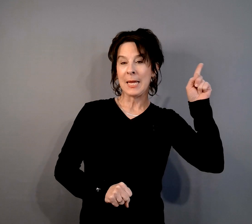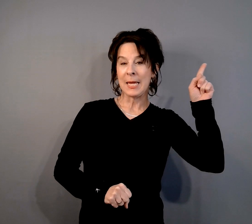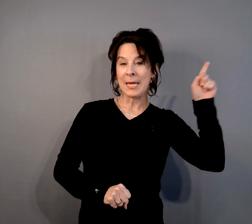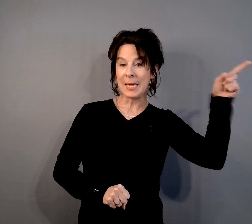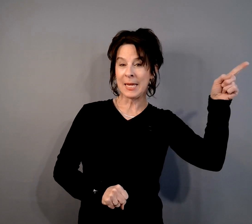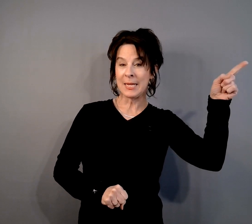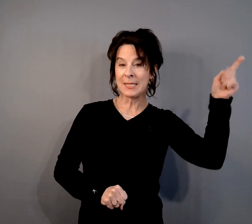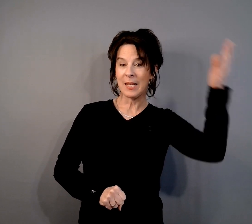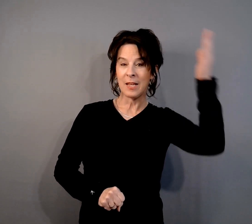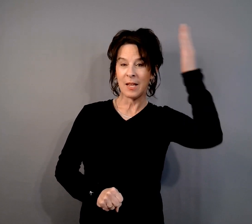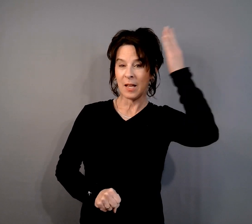He's